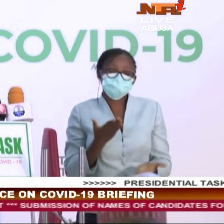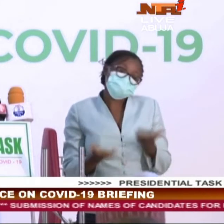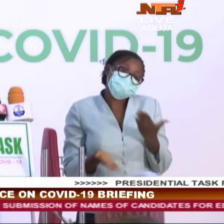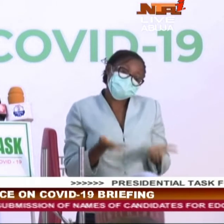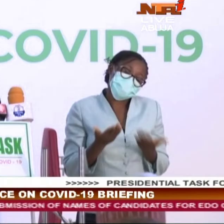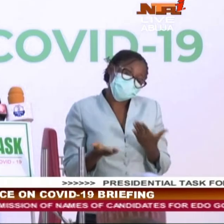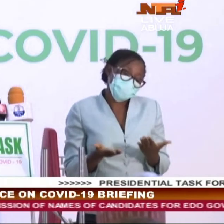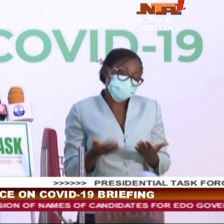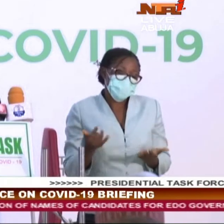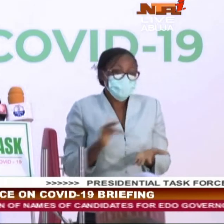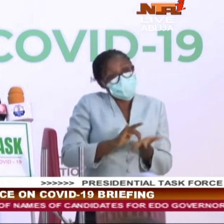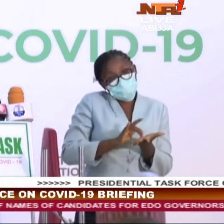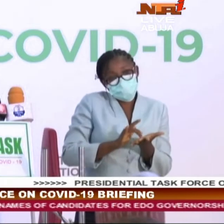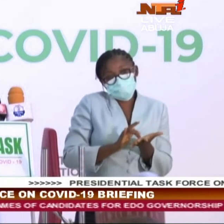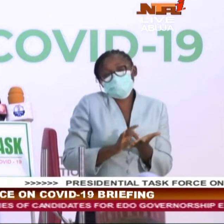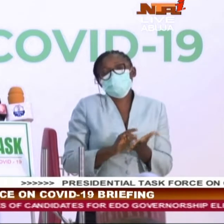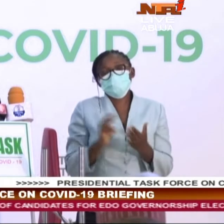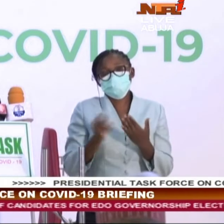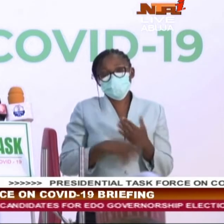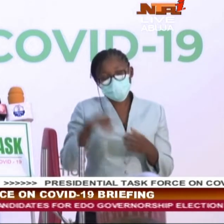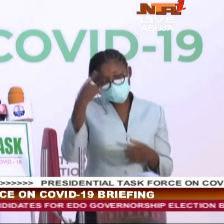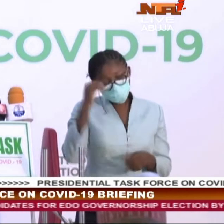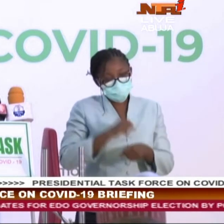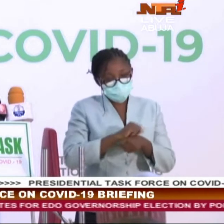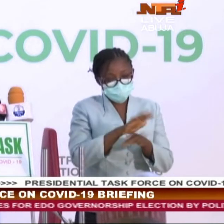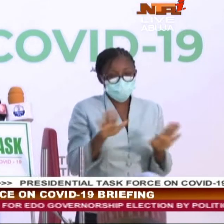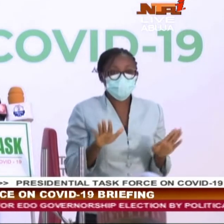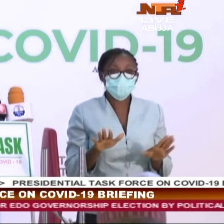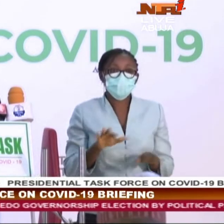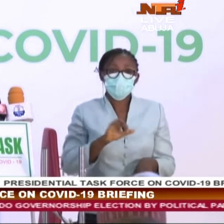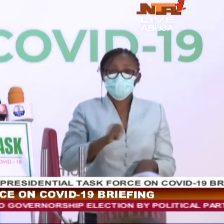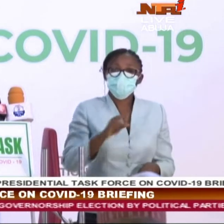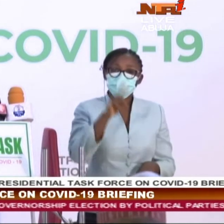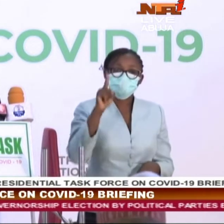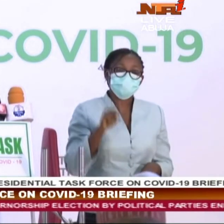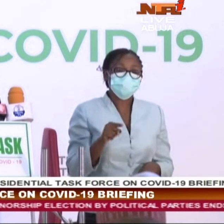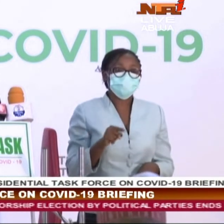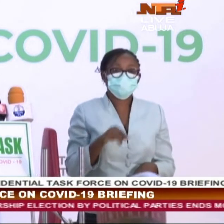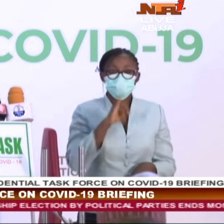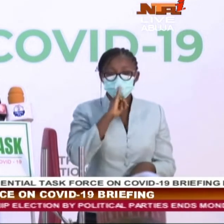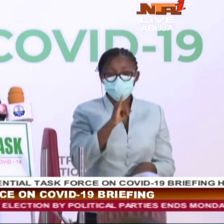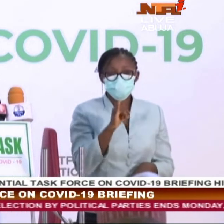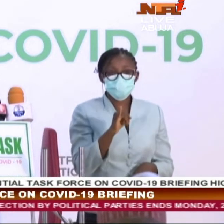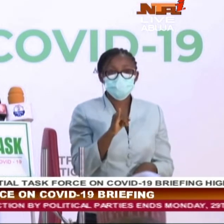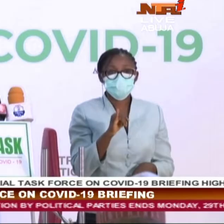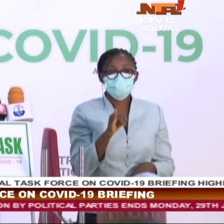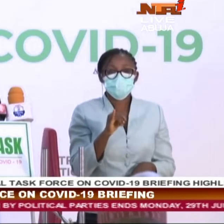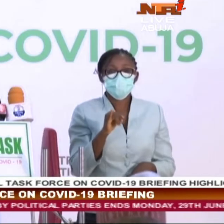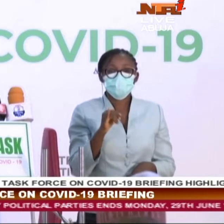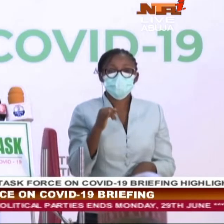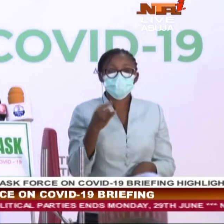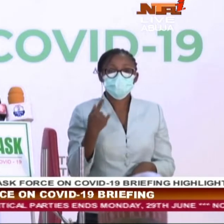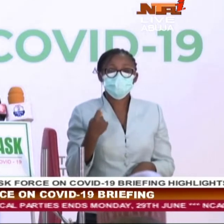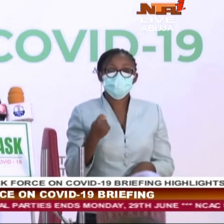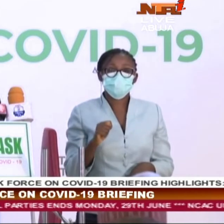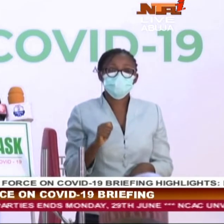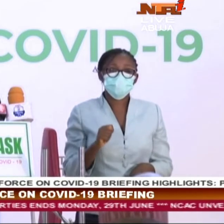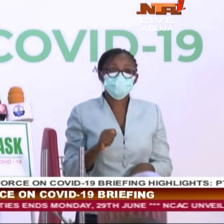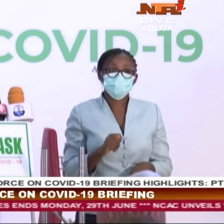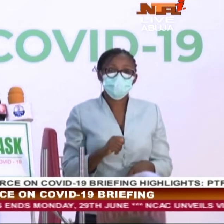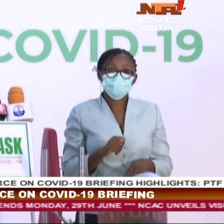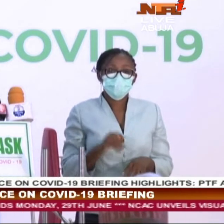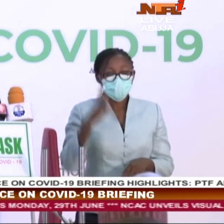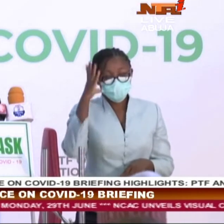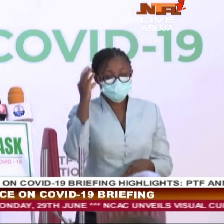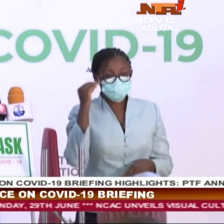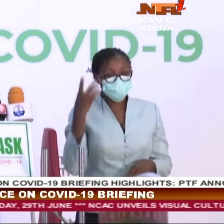cure is cured. The other question is the experiences of the lockdown of other